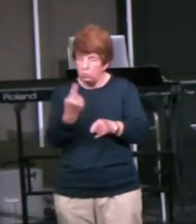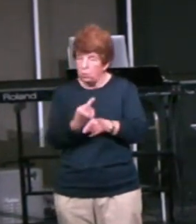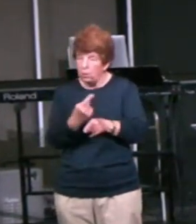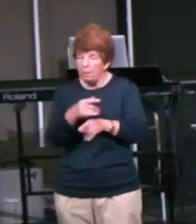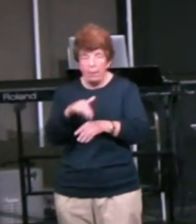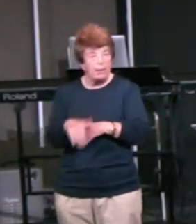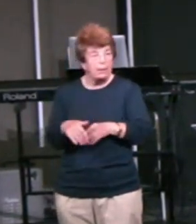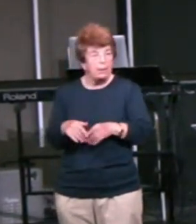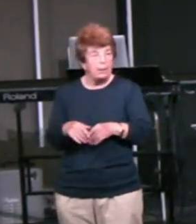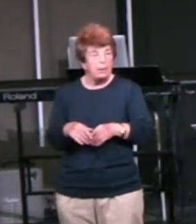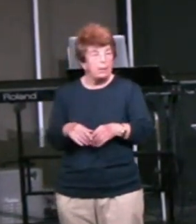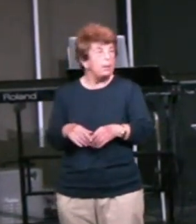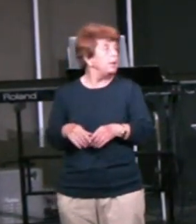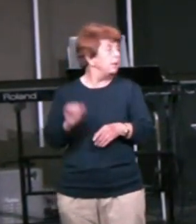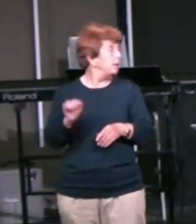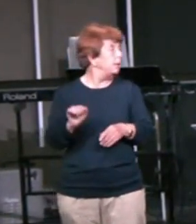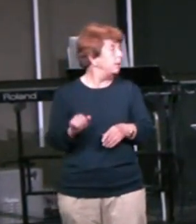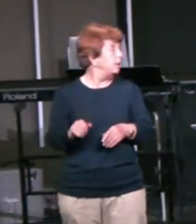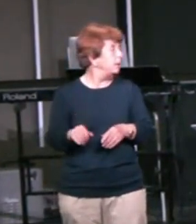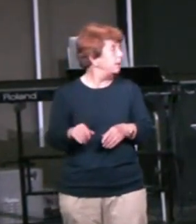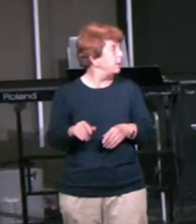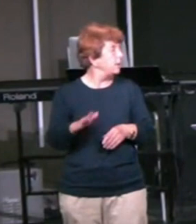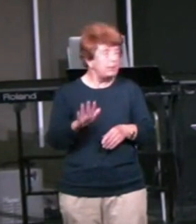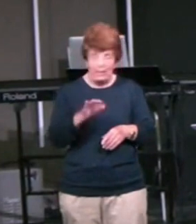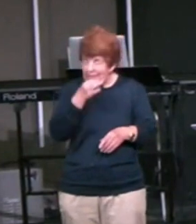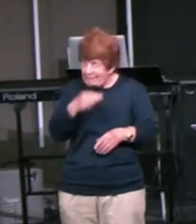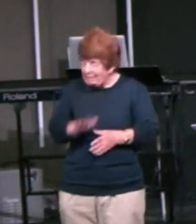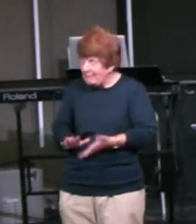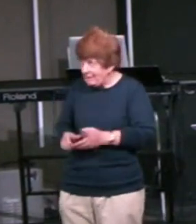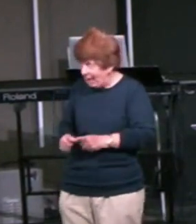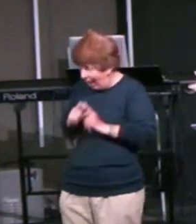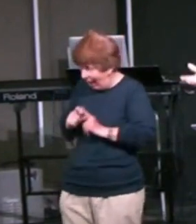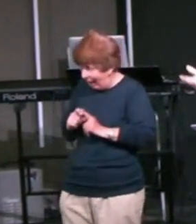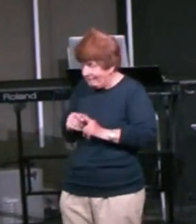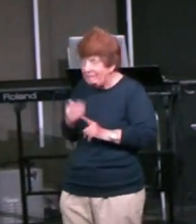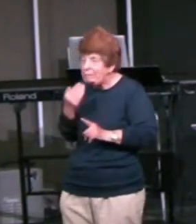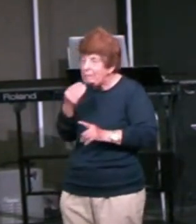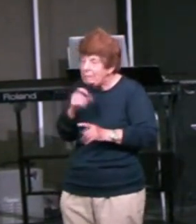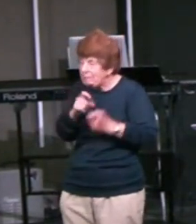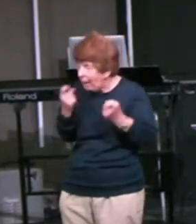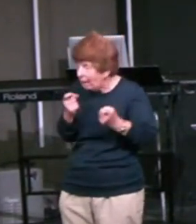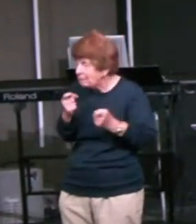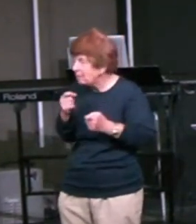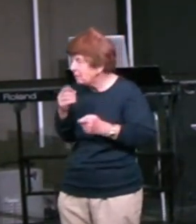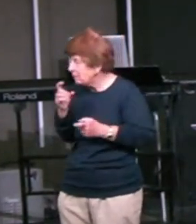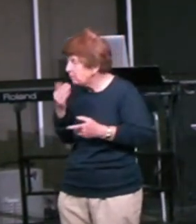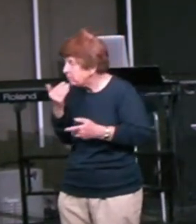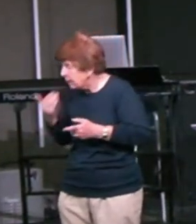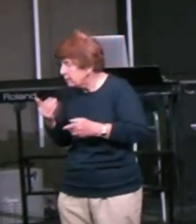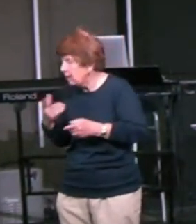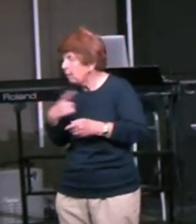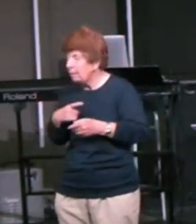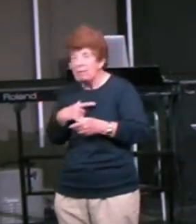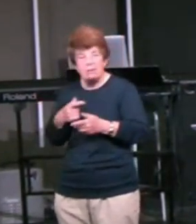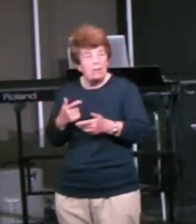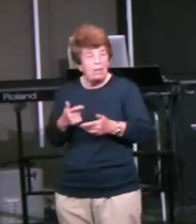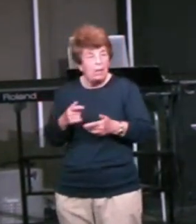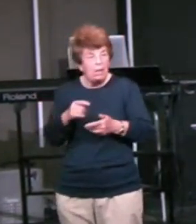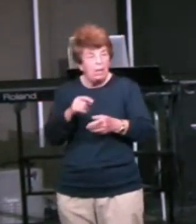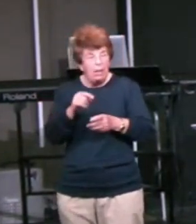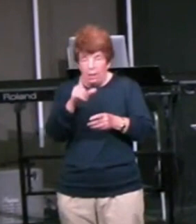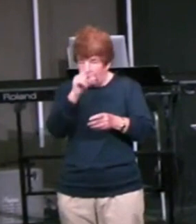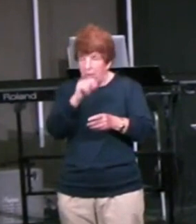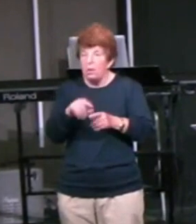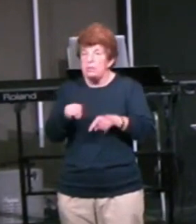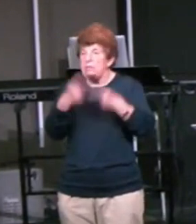that that request had been made and said it's a bit awkward for the pastors to preach on a topic like that because there's so many points of